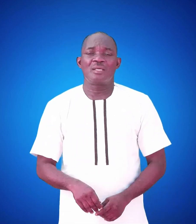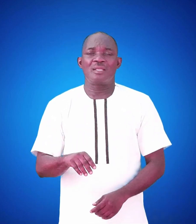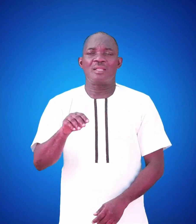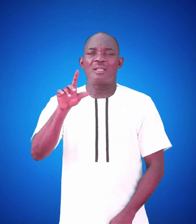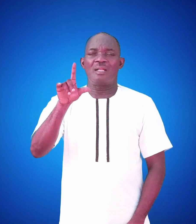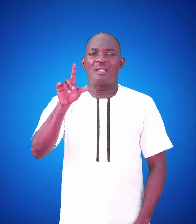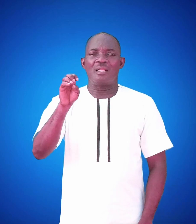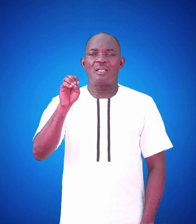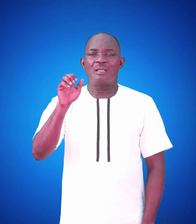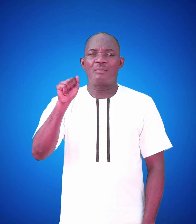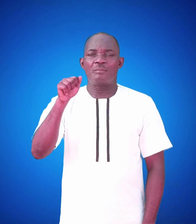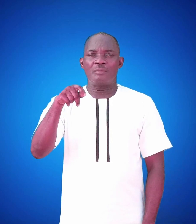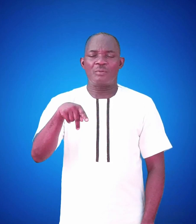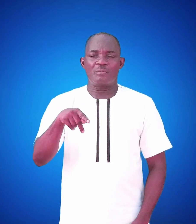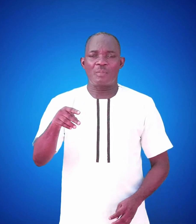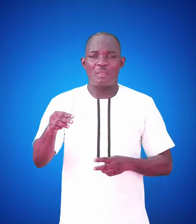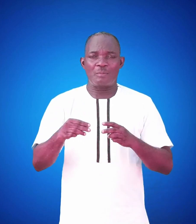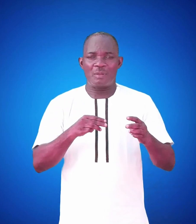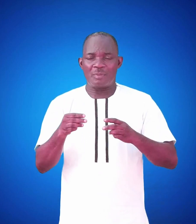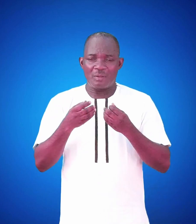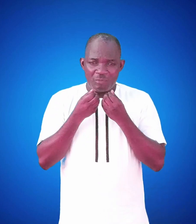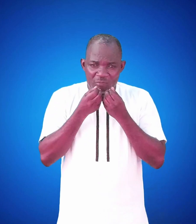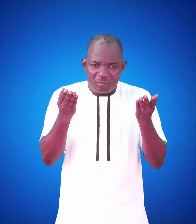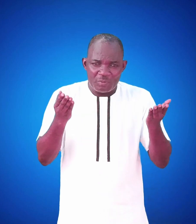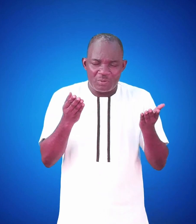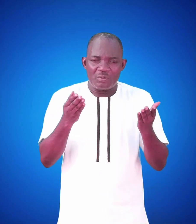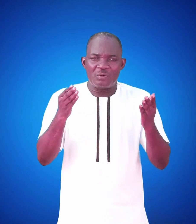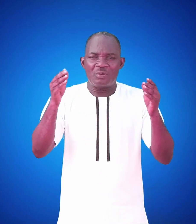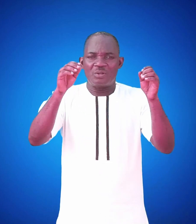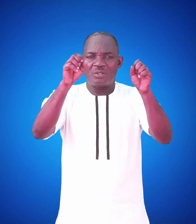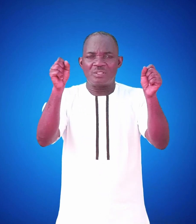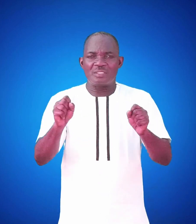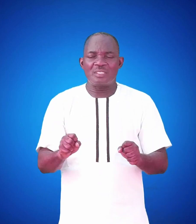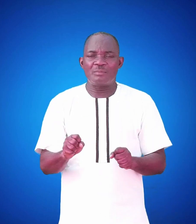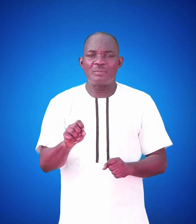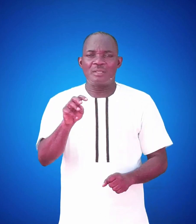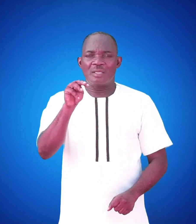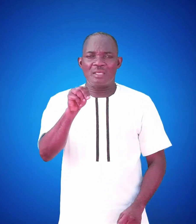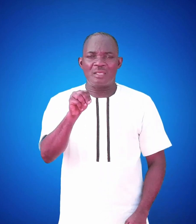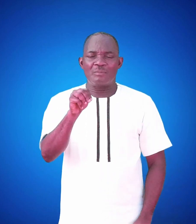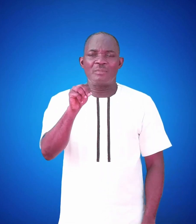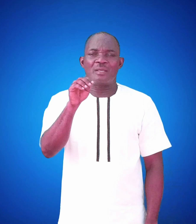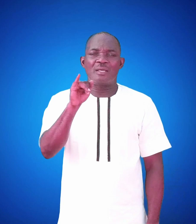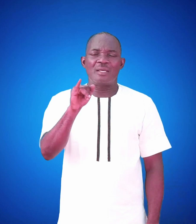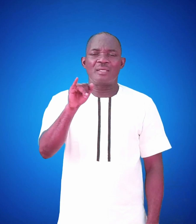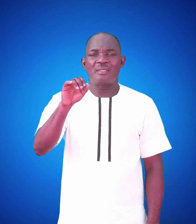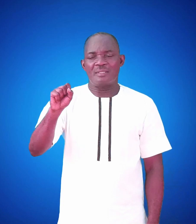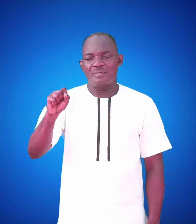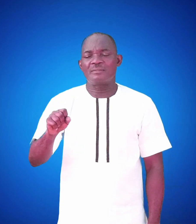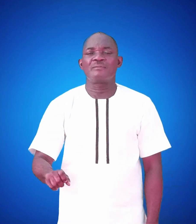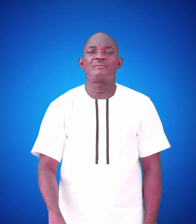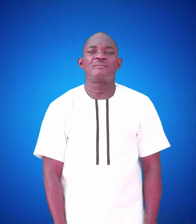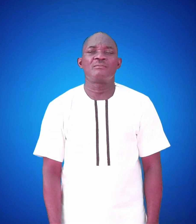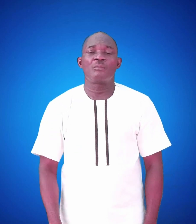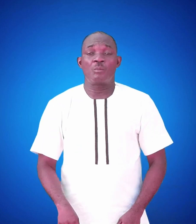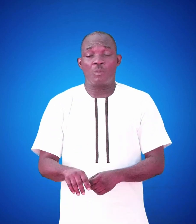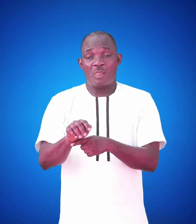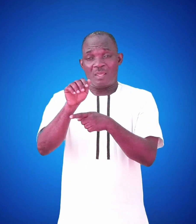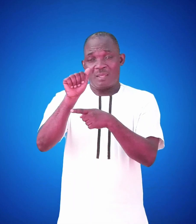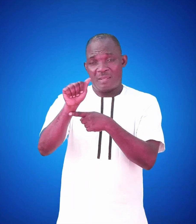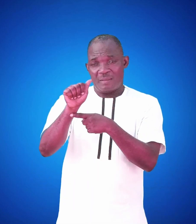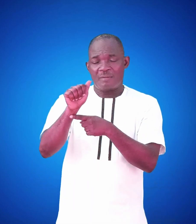LEAP Management Information System, MIS.